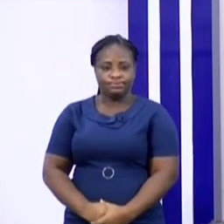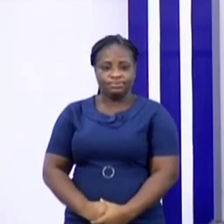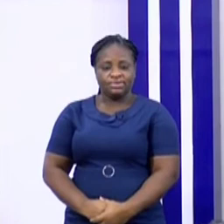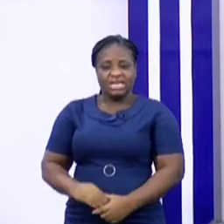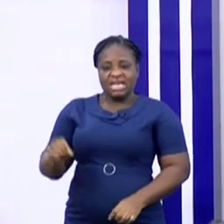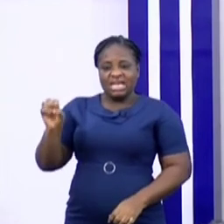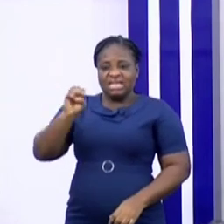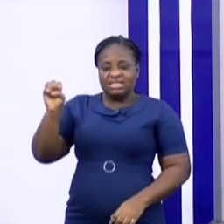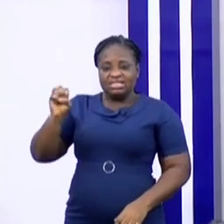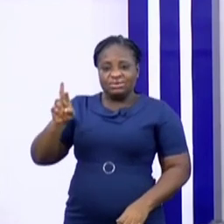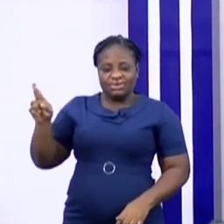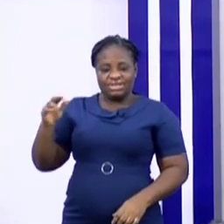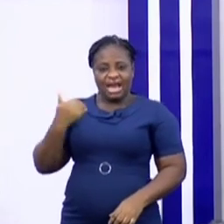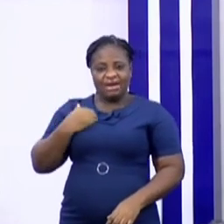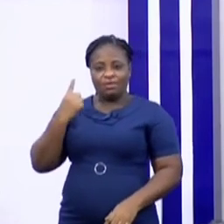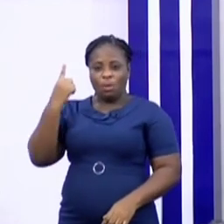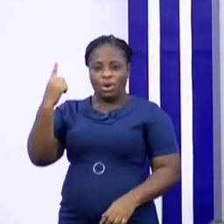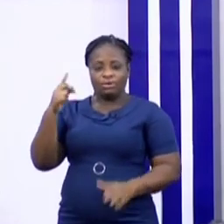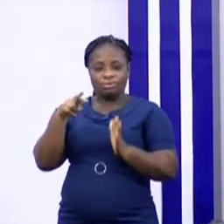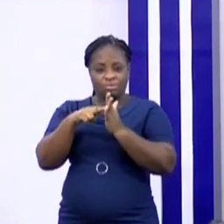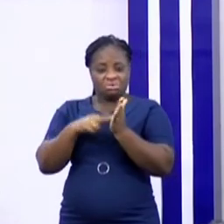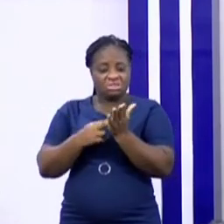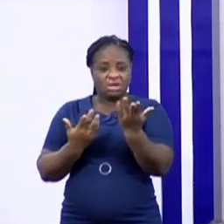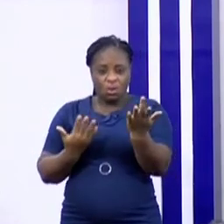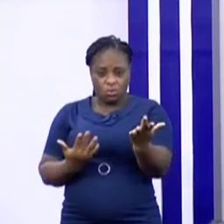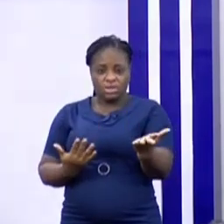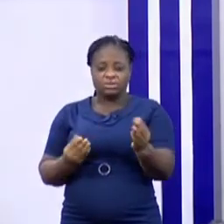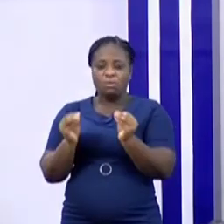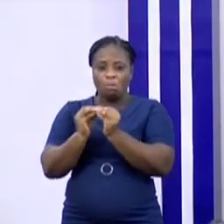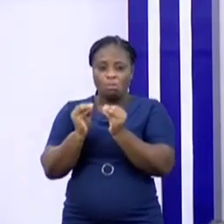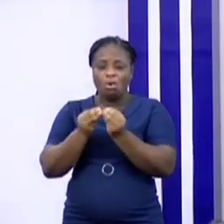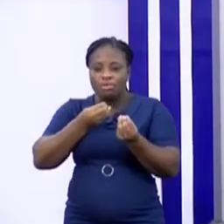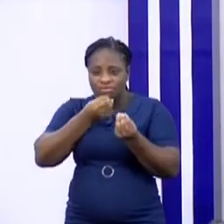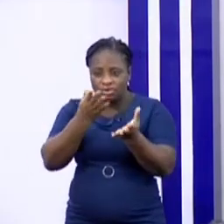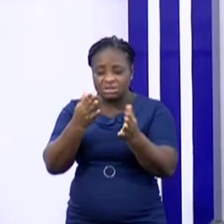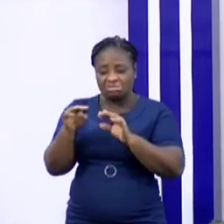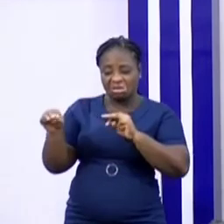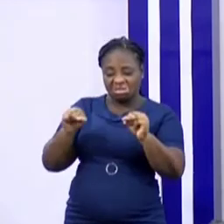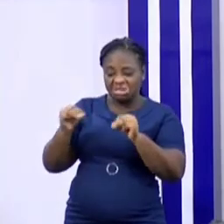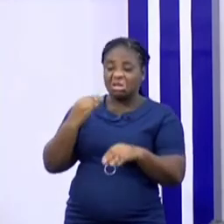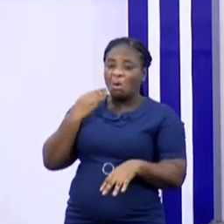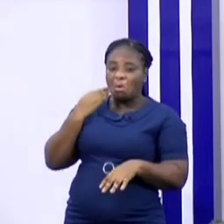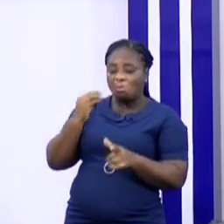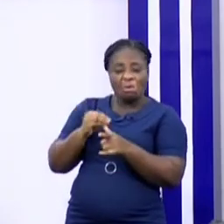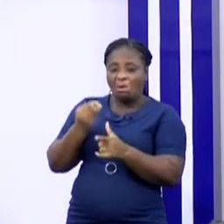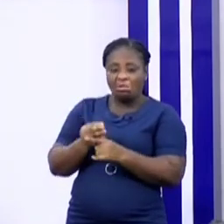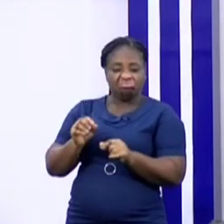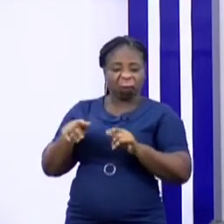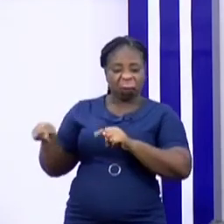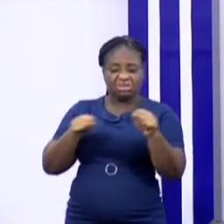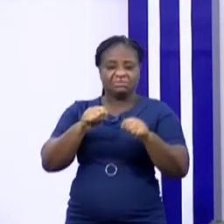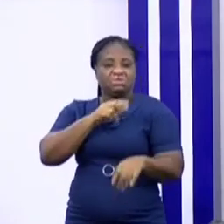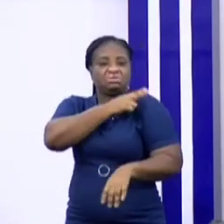Eastern Region has 1 case reported and awaiting more information. Either they will be managed at home or be transferred to the hospital. But